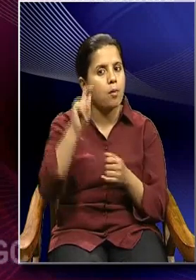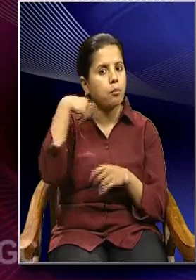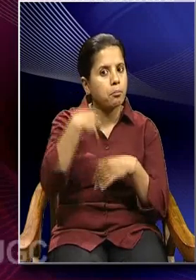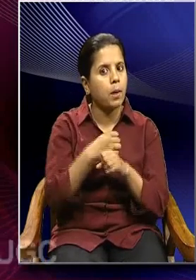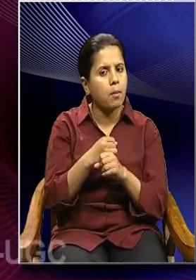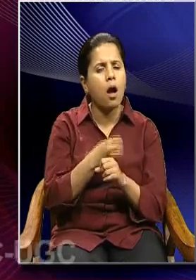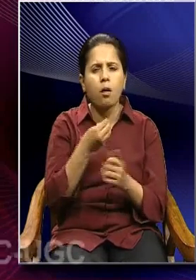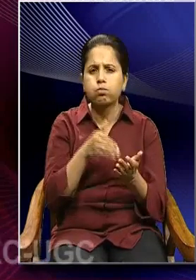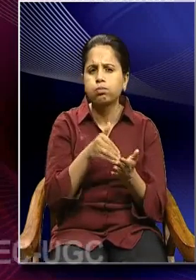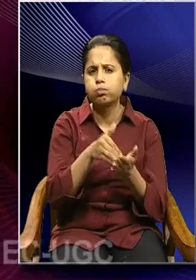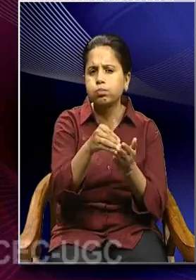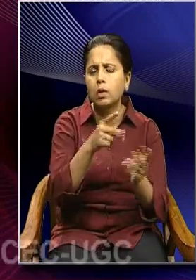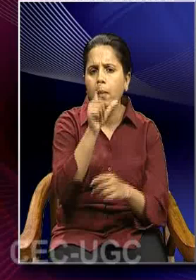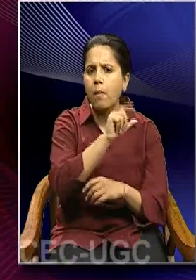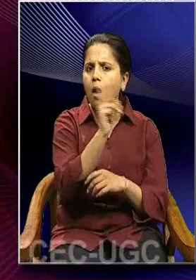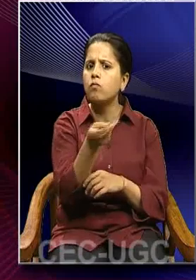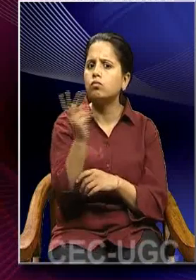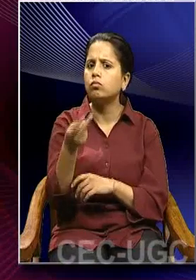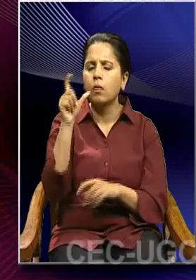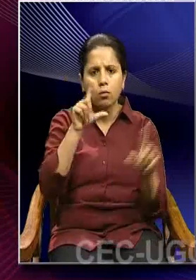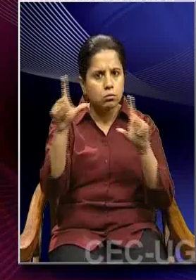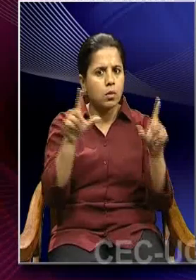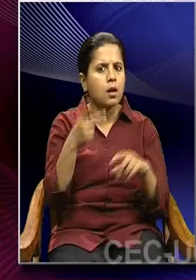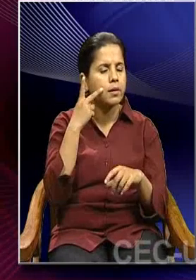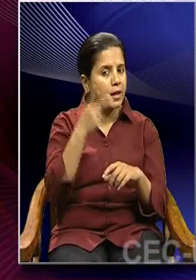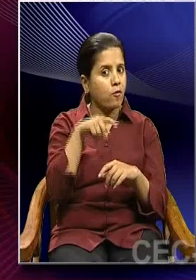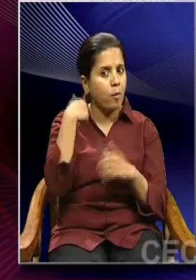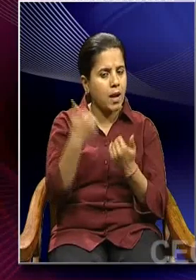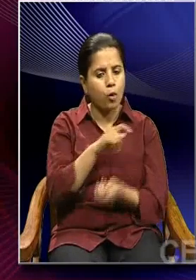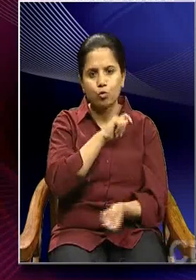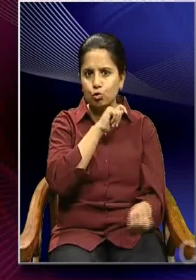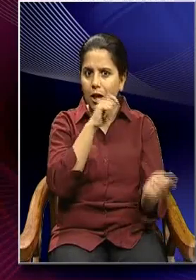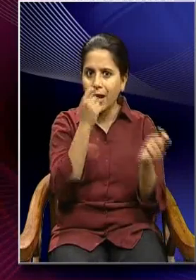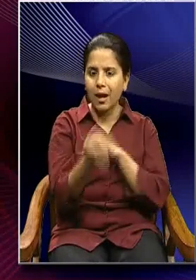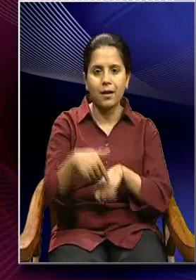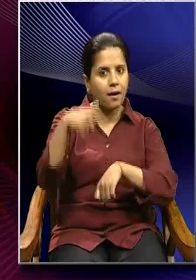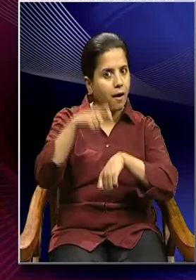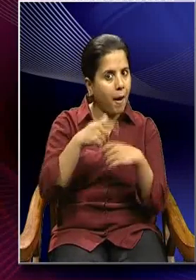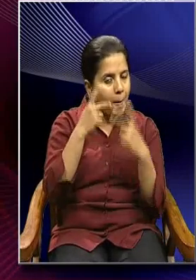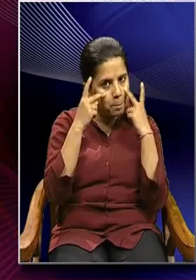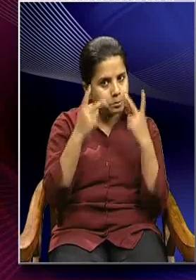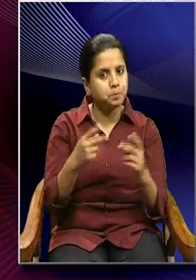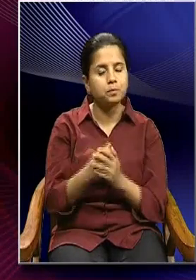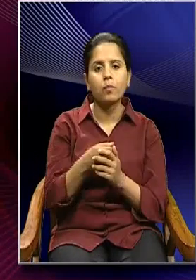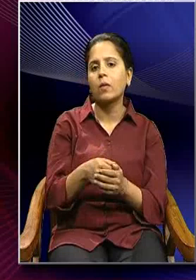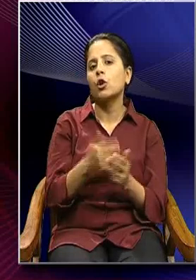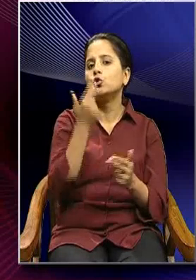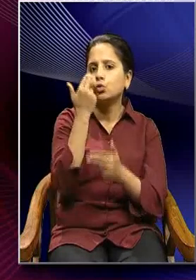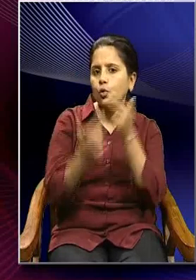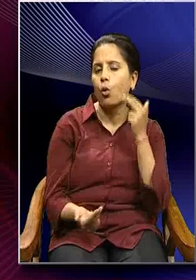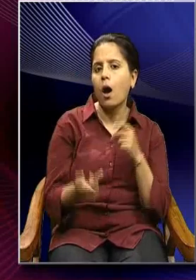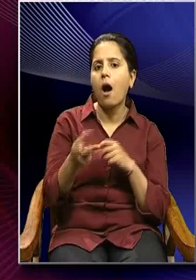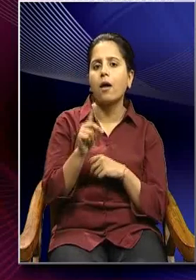of a take on the way the film will unfold in today's times. Then again Kahani again was